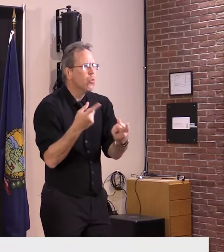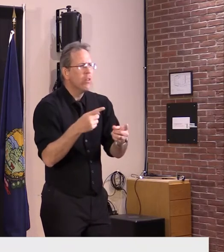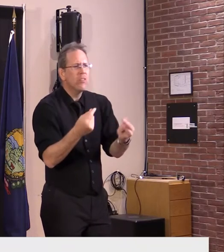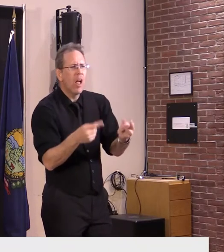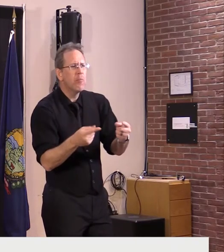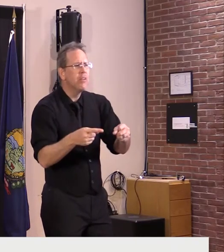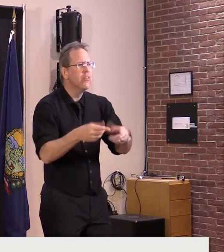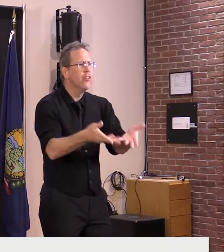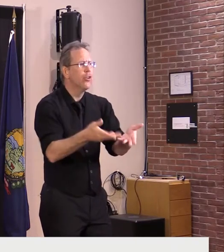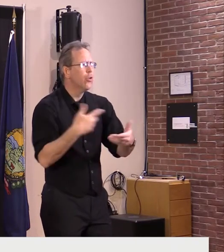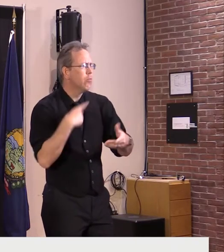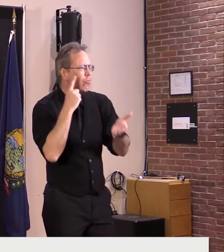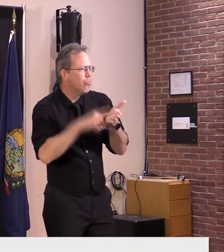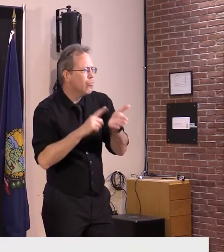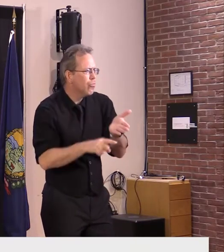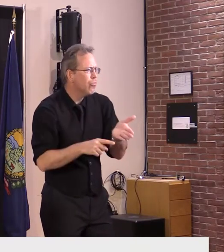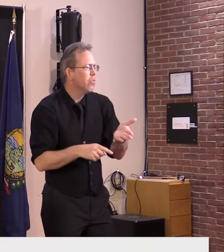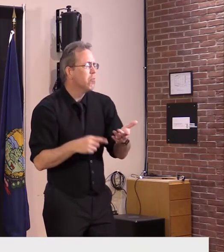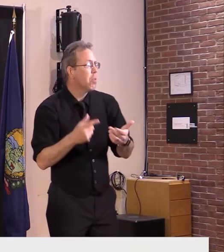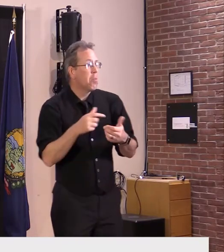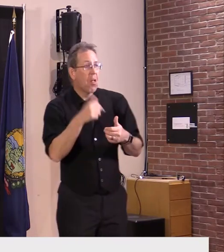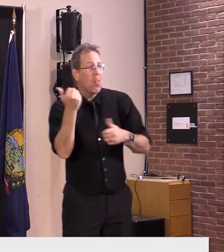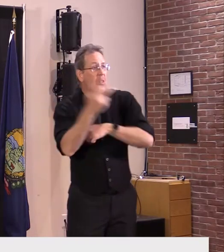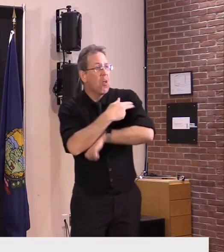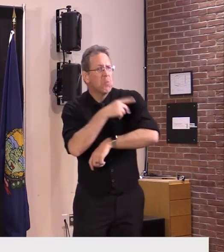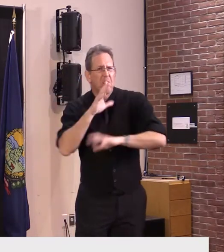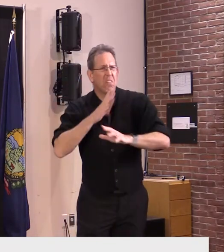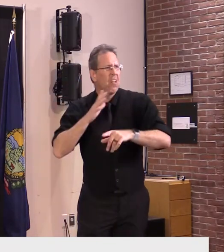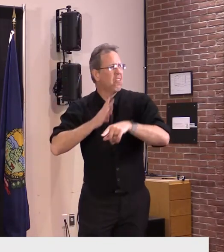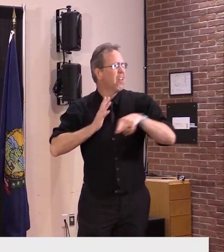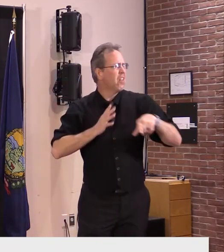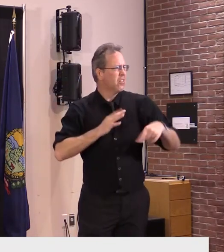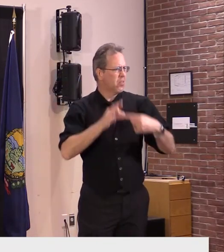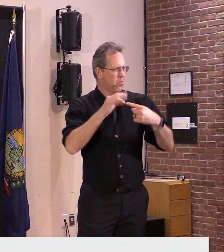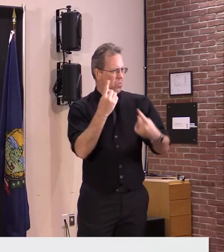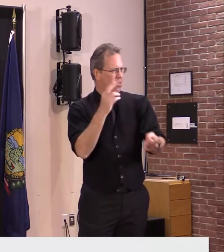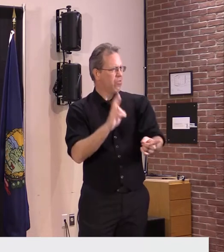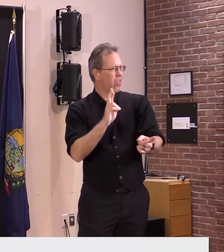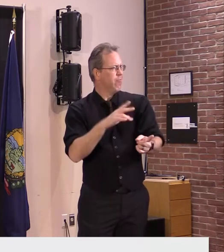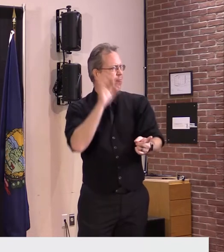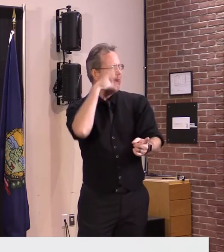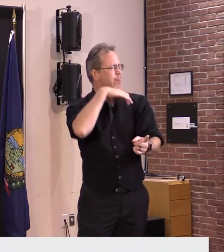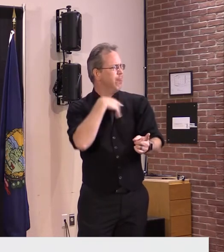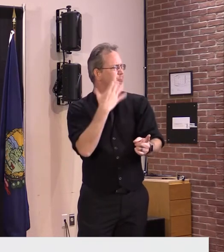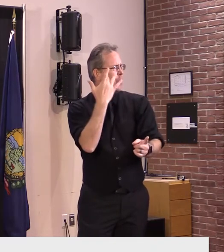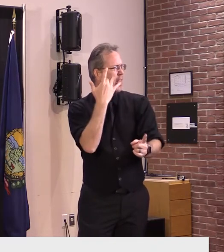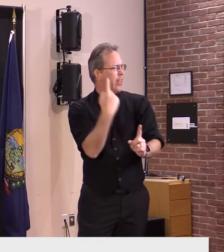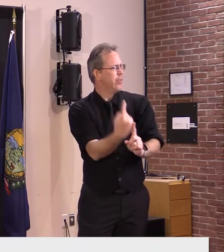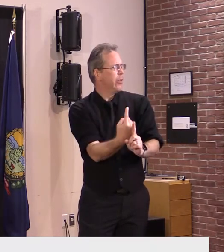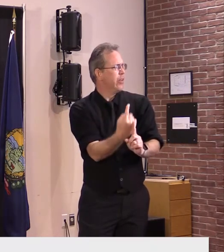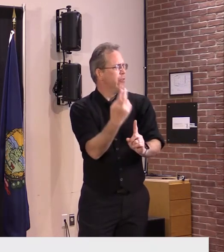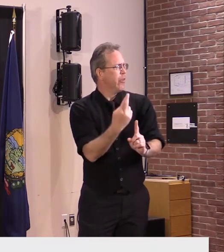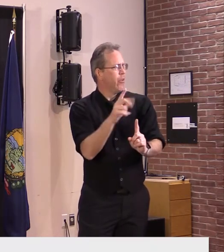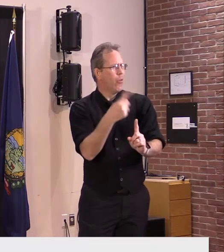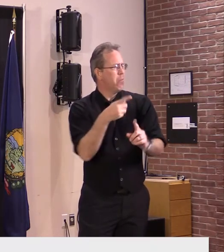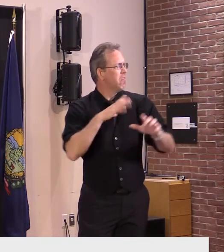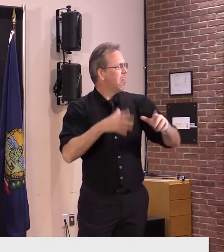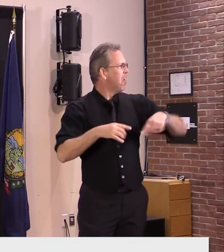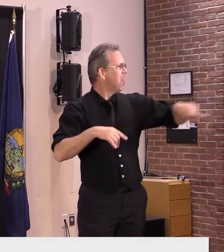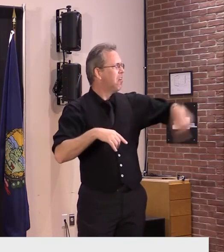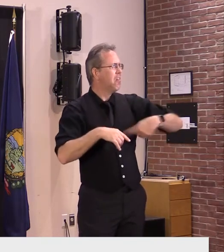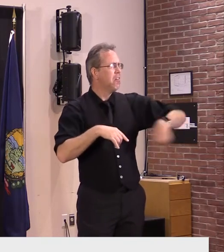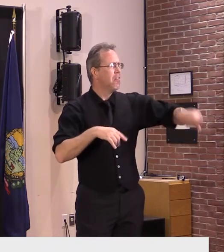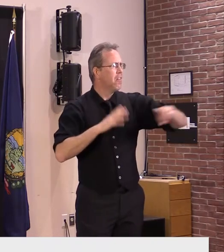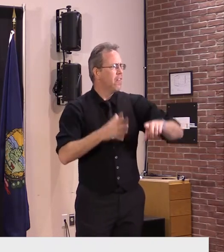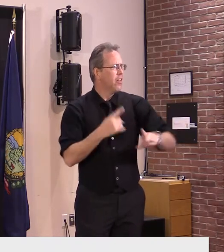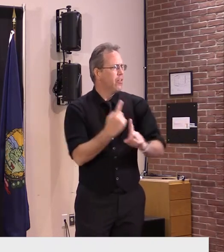No other hospital has really made that pivot. Most days, we have a sort of yellow,